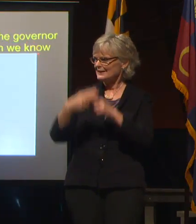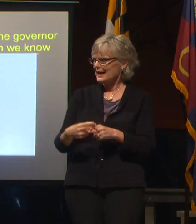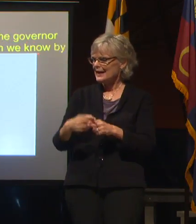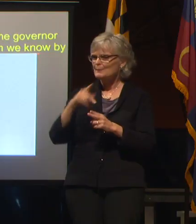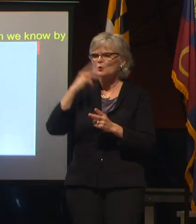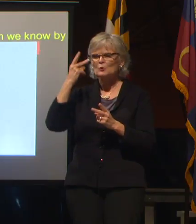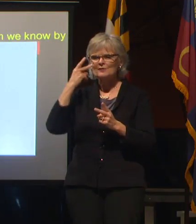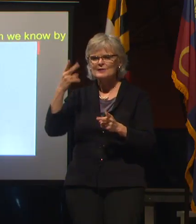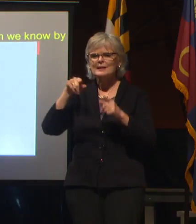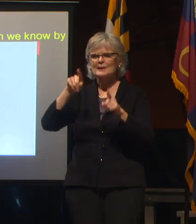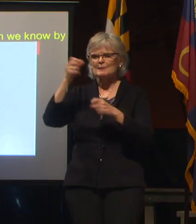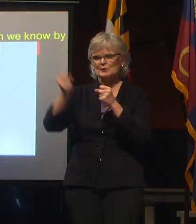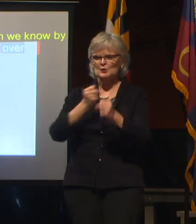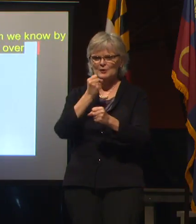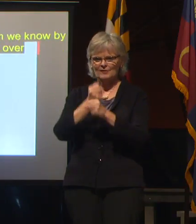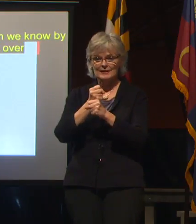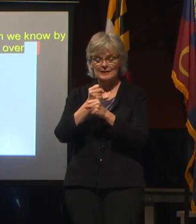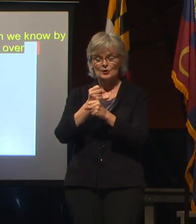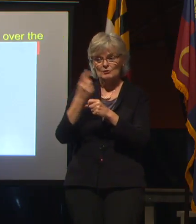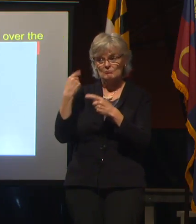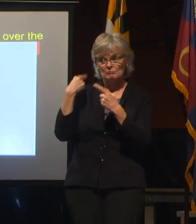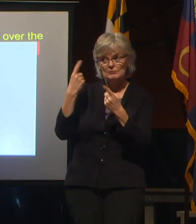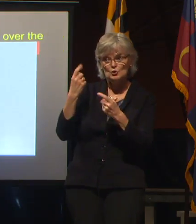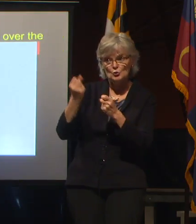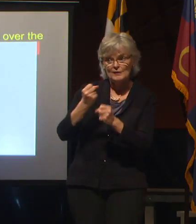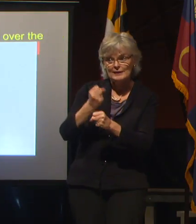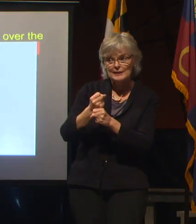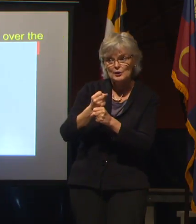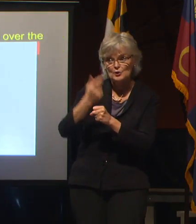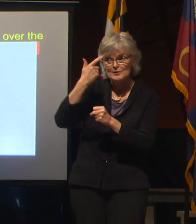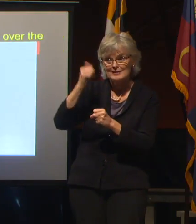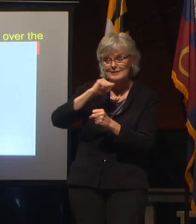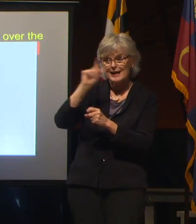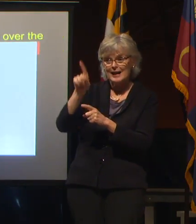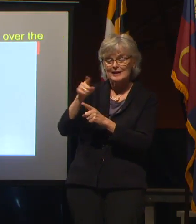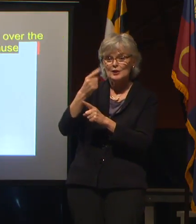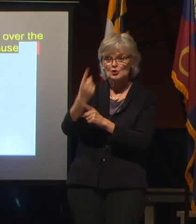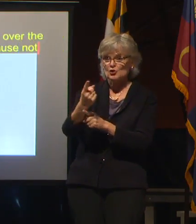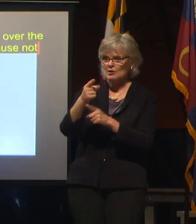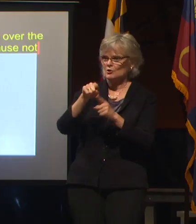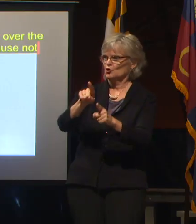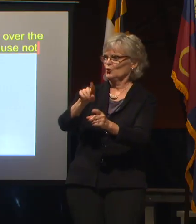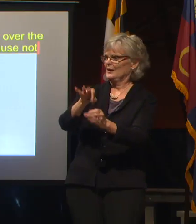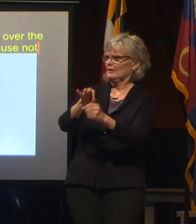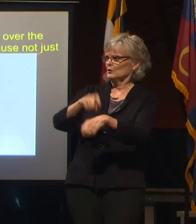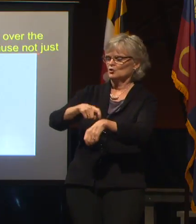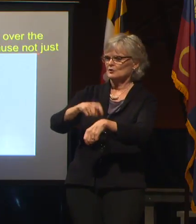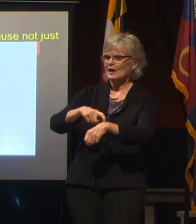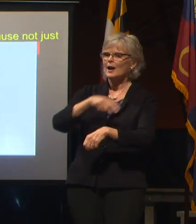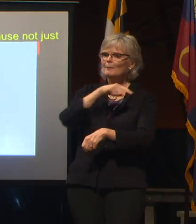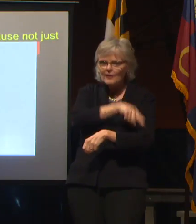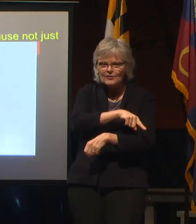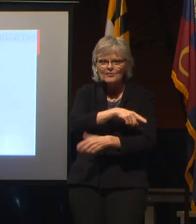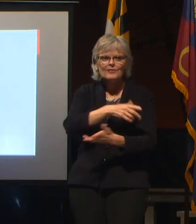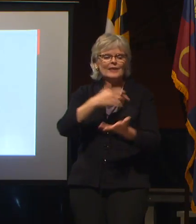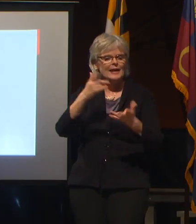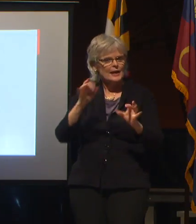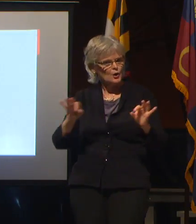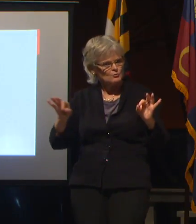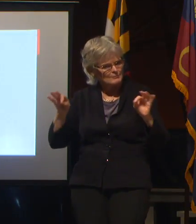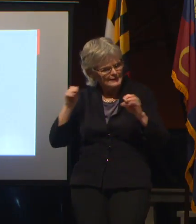them over the years. And I say over the years because not just in an election year, they have been here in Montgomery